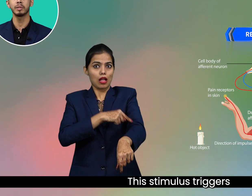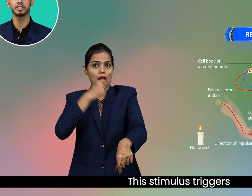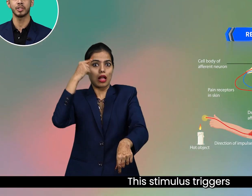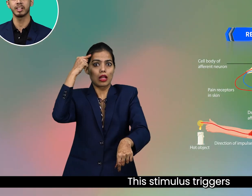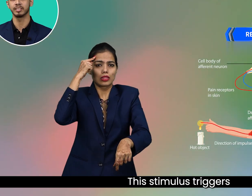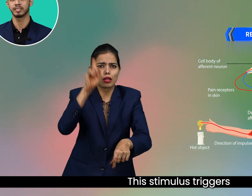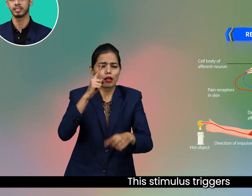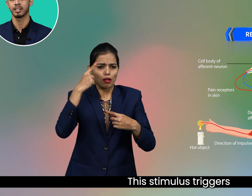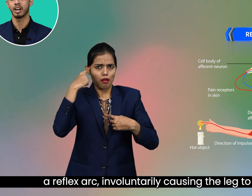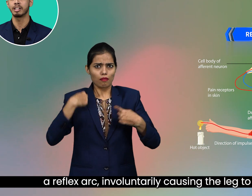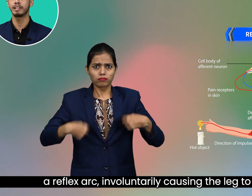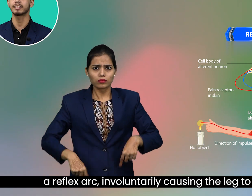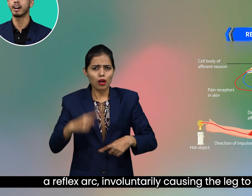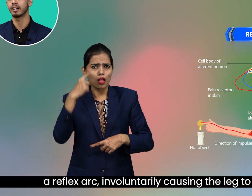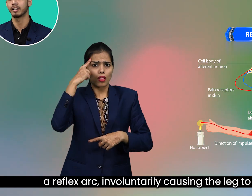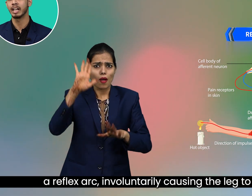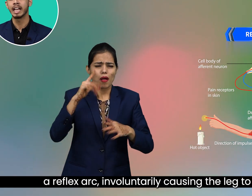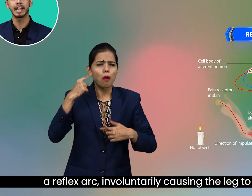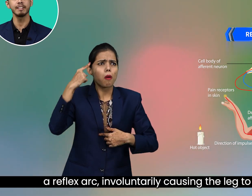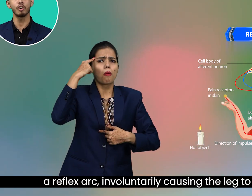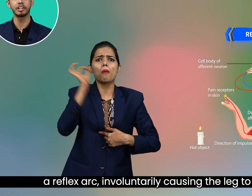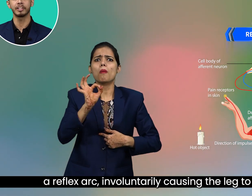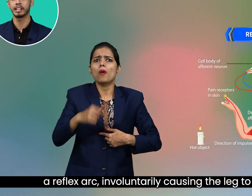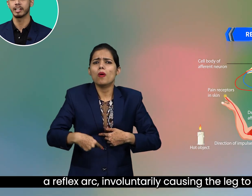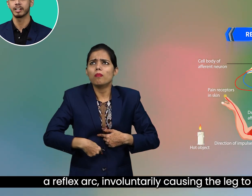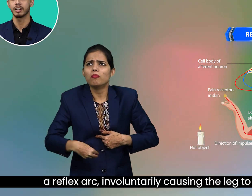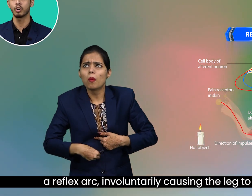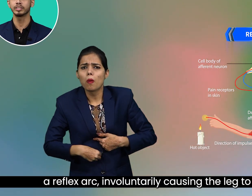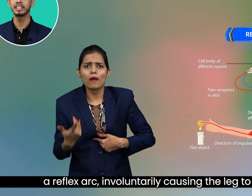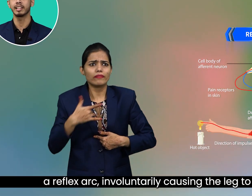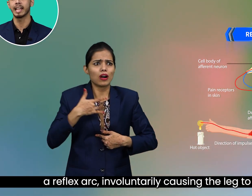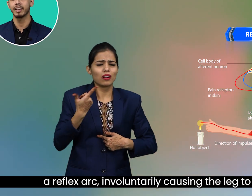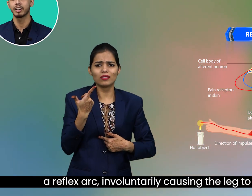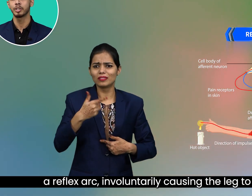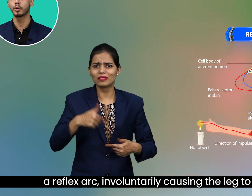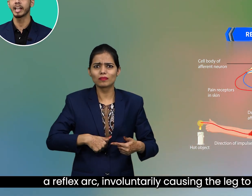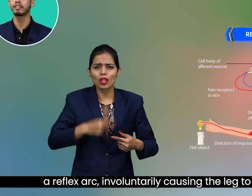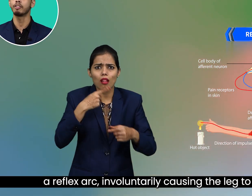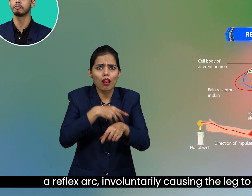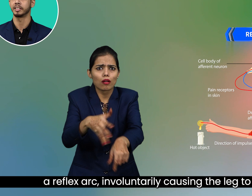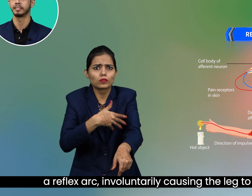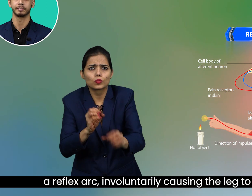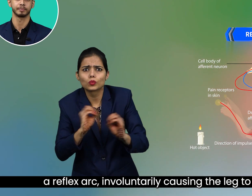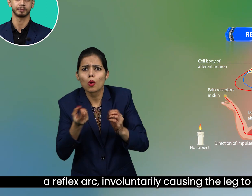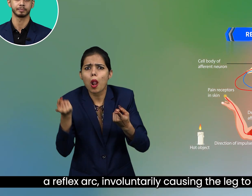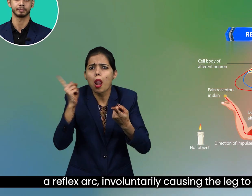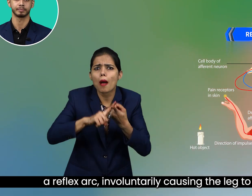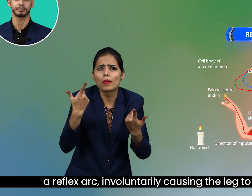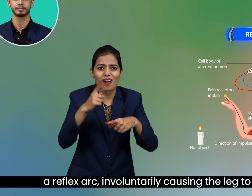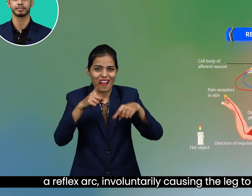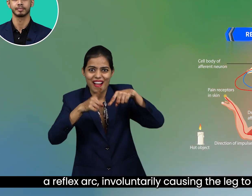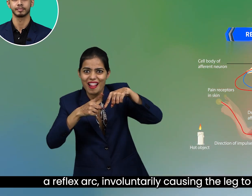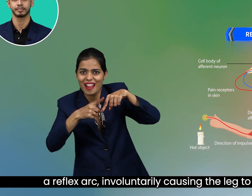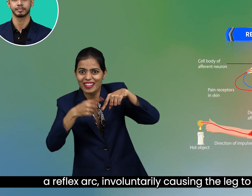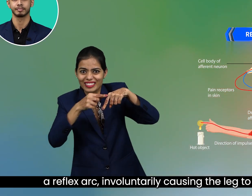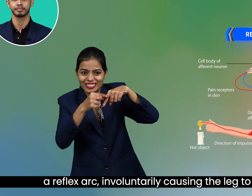This stimulus triggers a reflex arc, involuntarily causing the leg to kick forward.